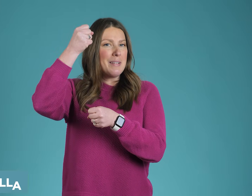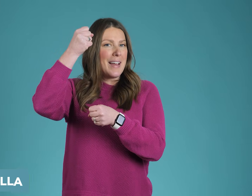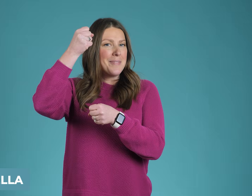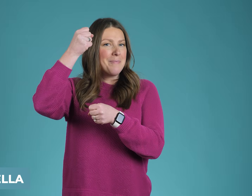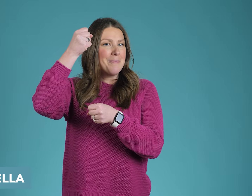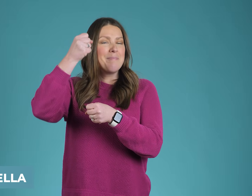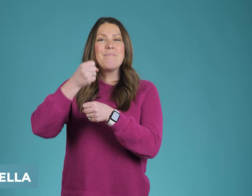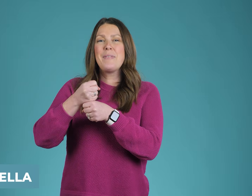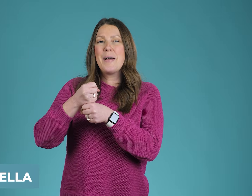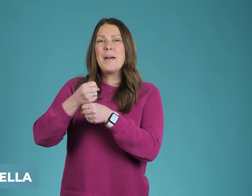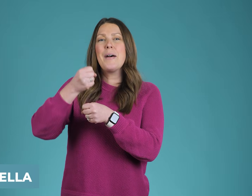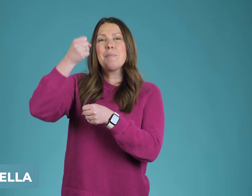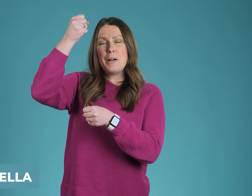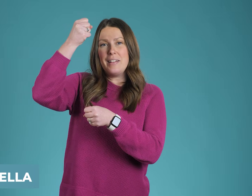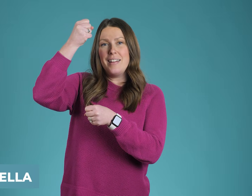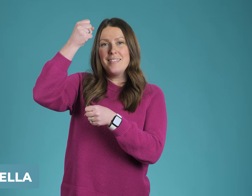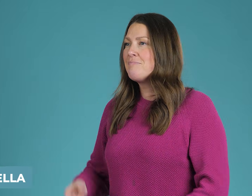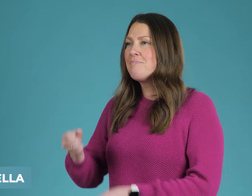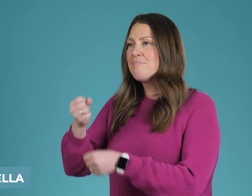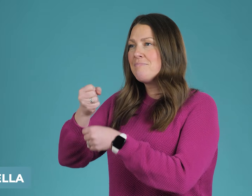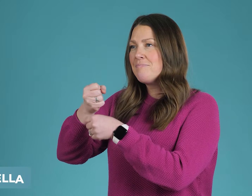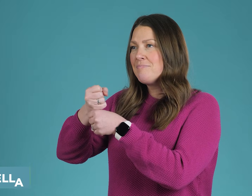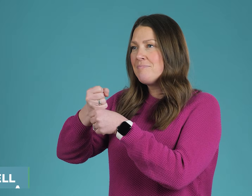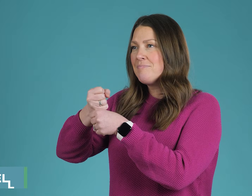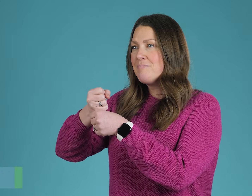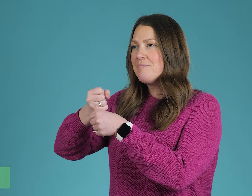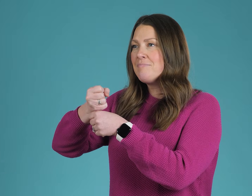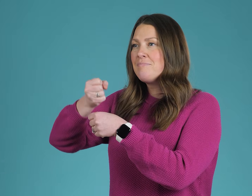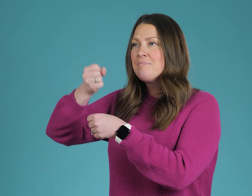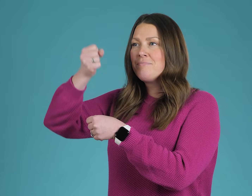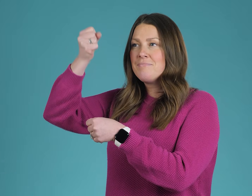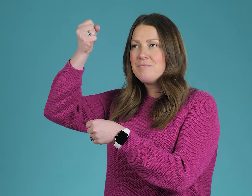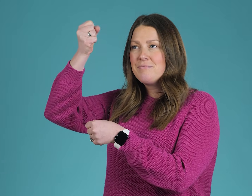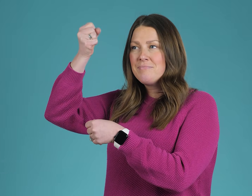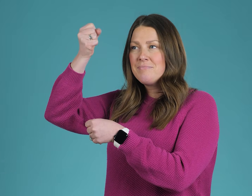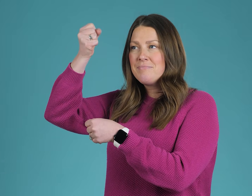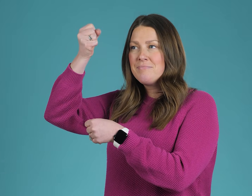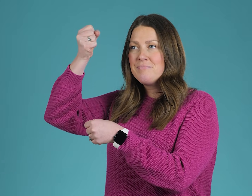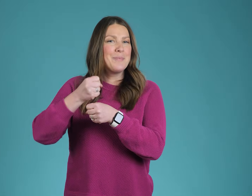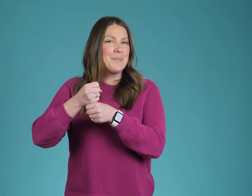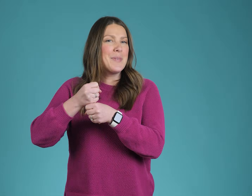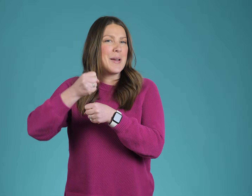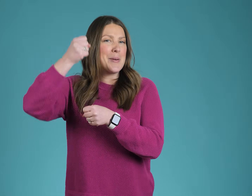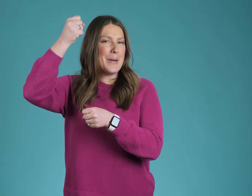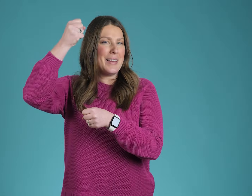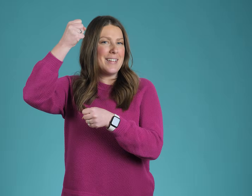Umbrella, umbrella. It's like you're opening the umbrella. Umbrella.